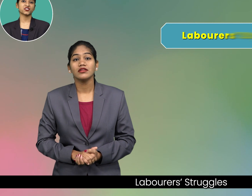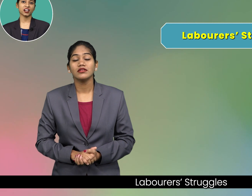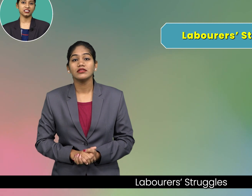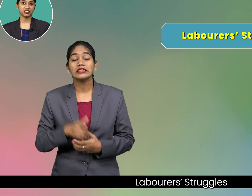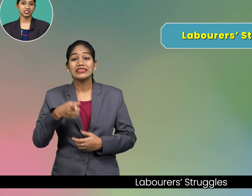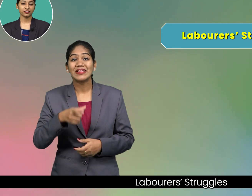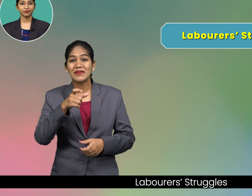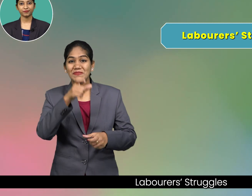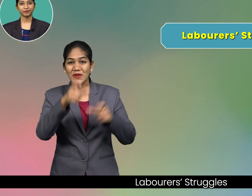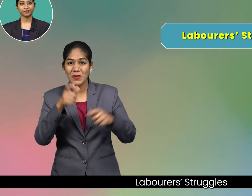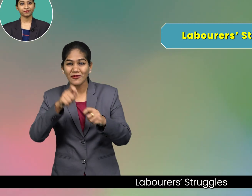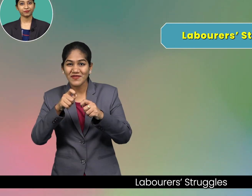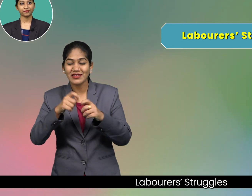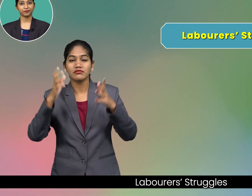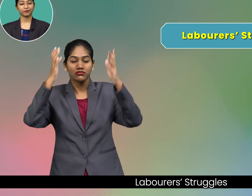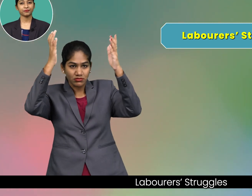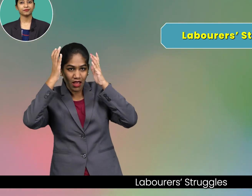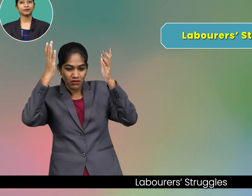Laborer struggles.